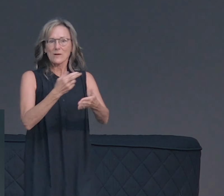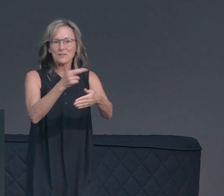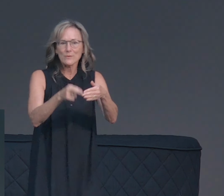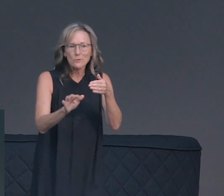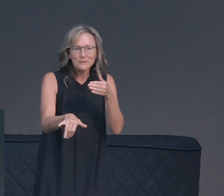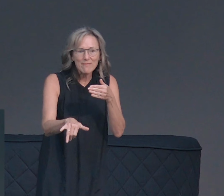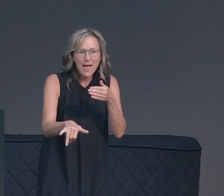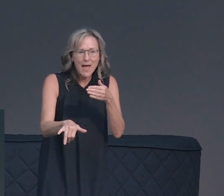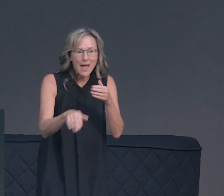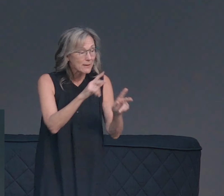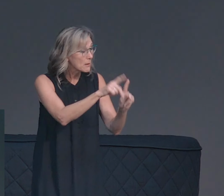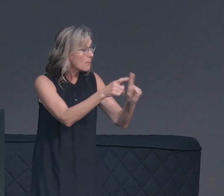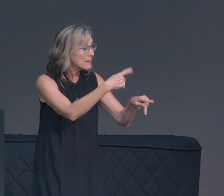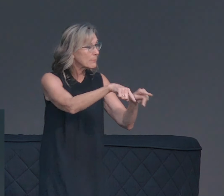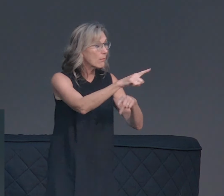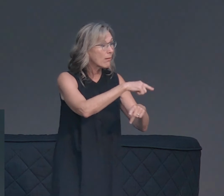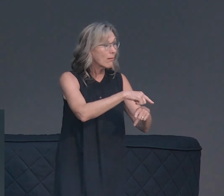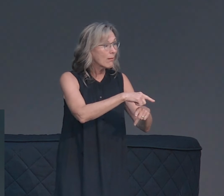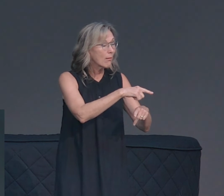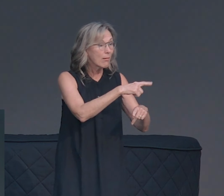Those around us receive mercy.